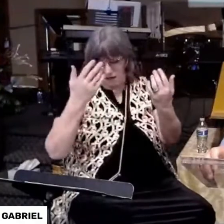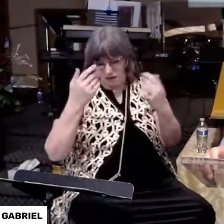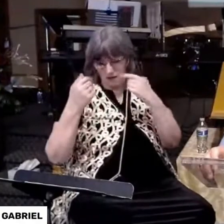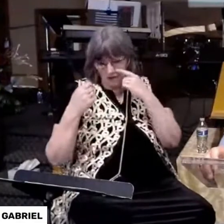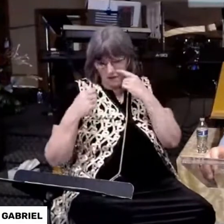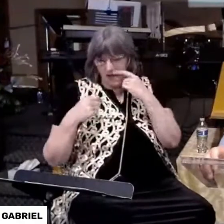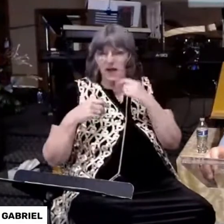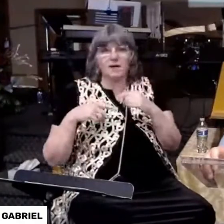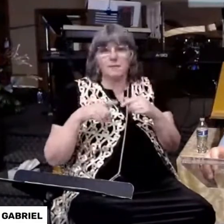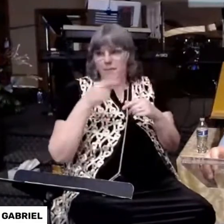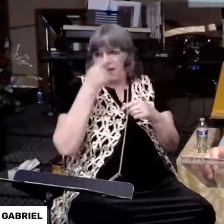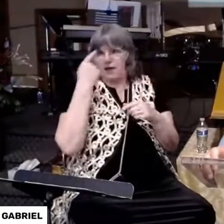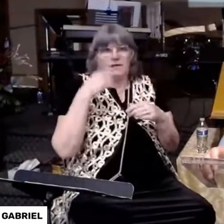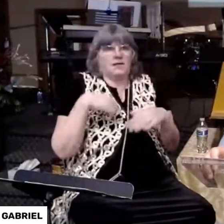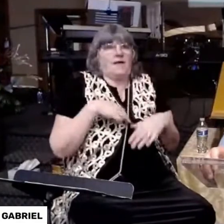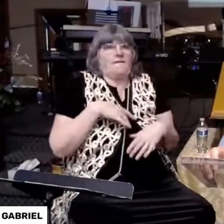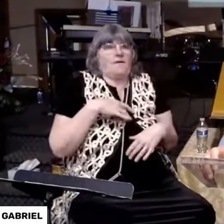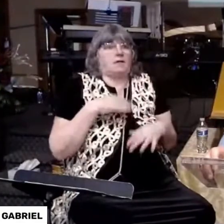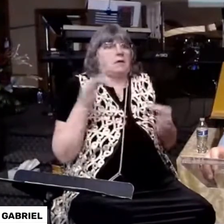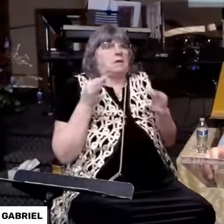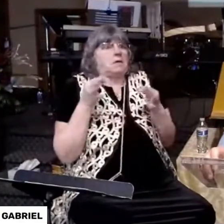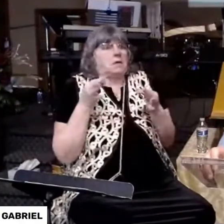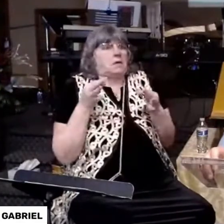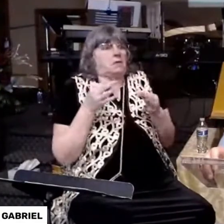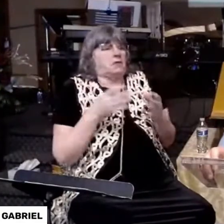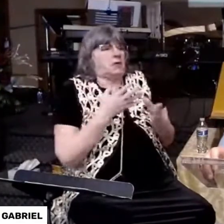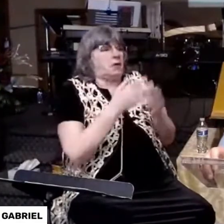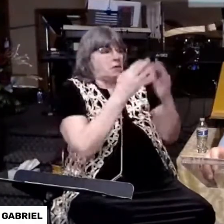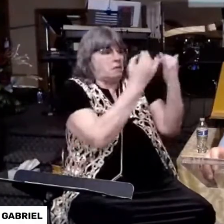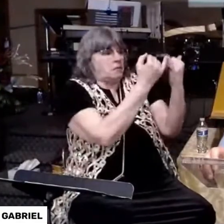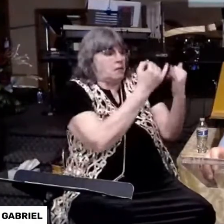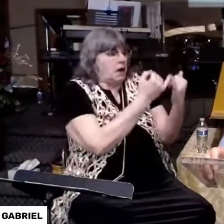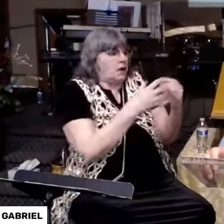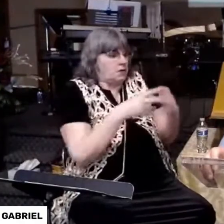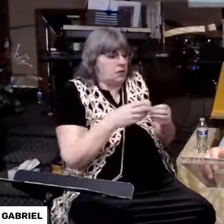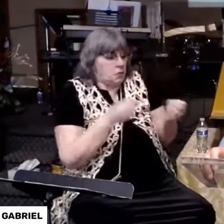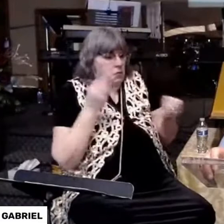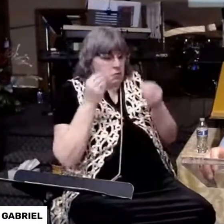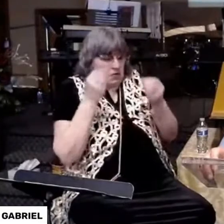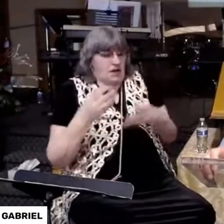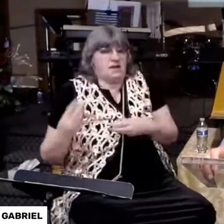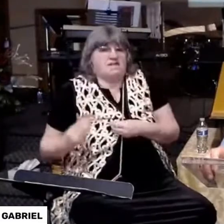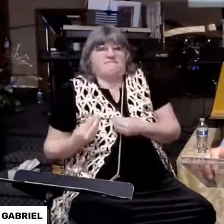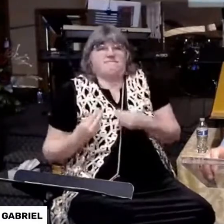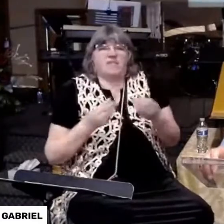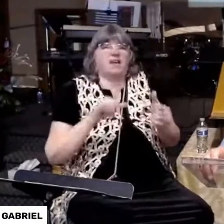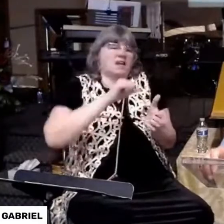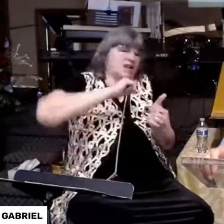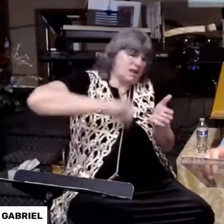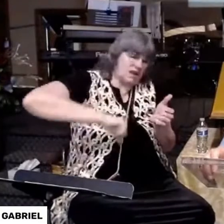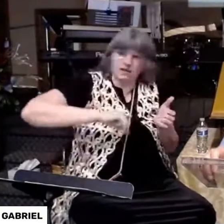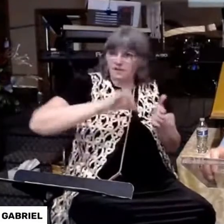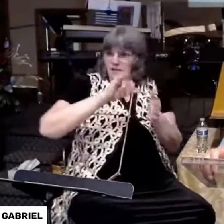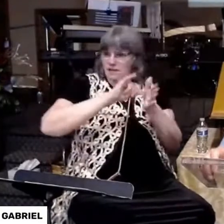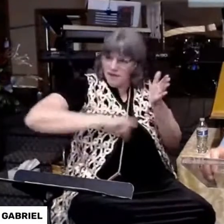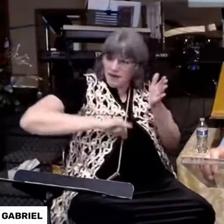In their days, people loved gods who required human sacrifices,